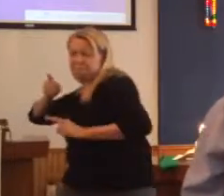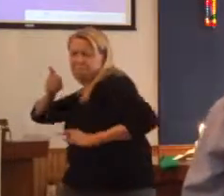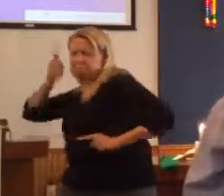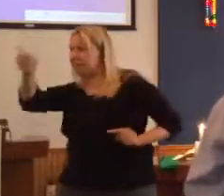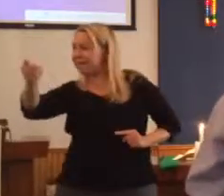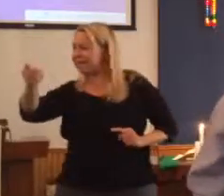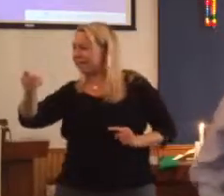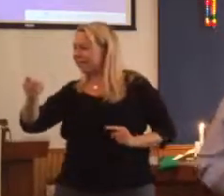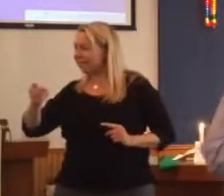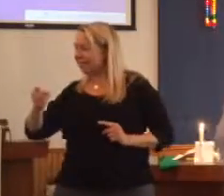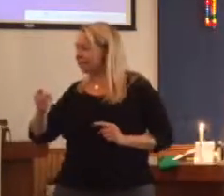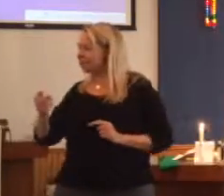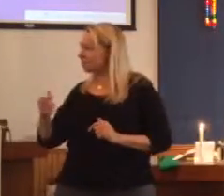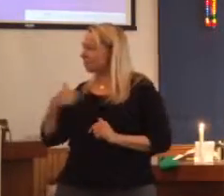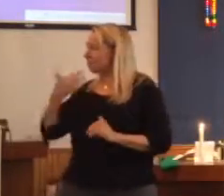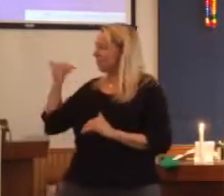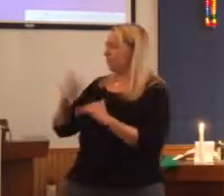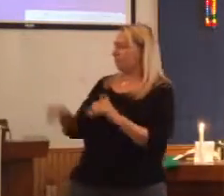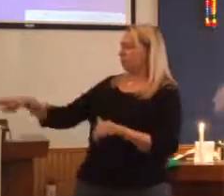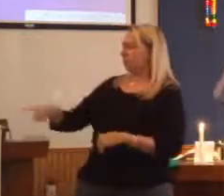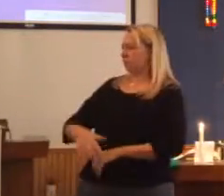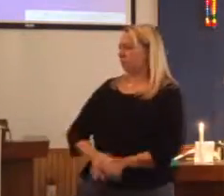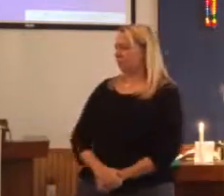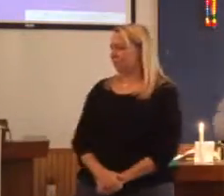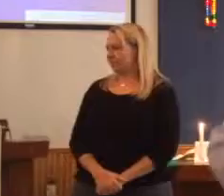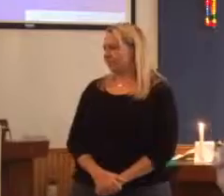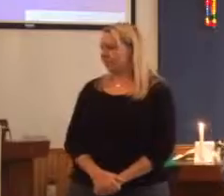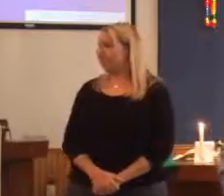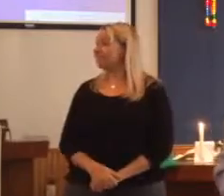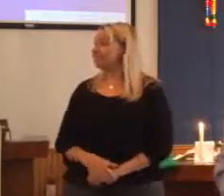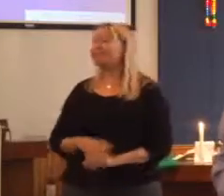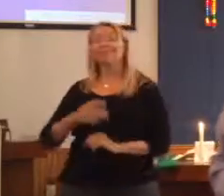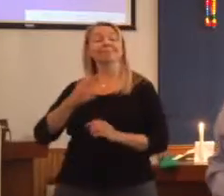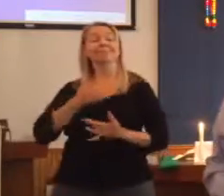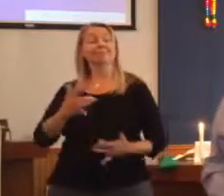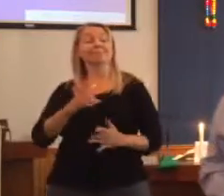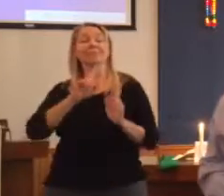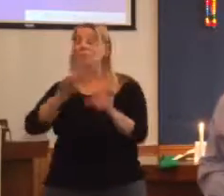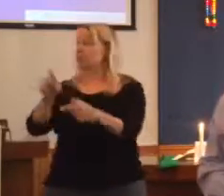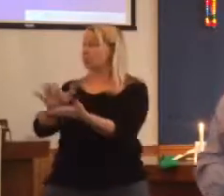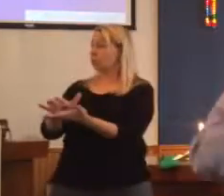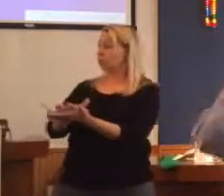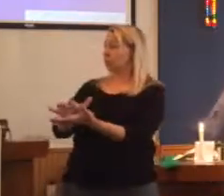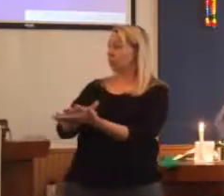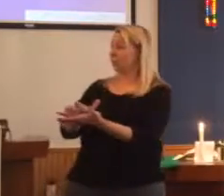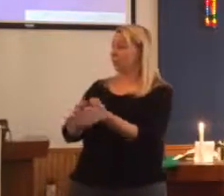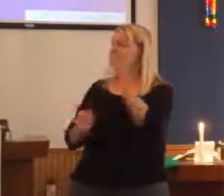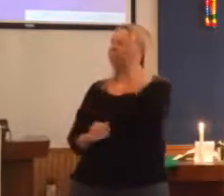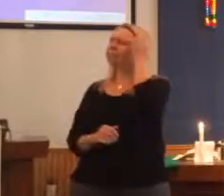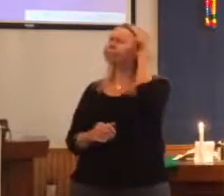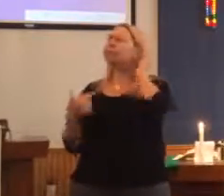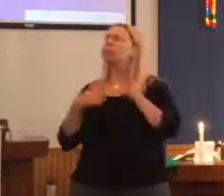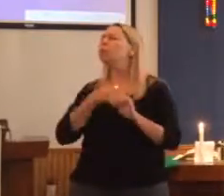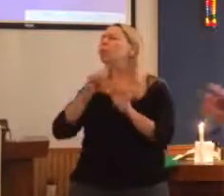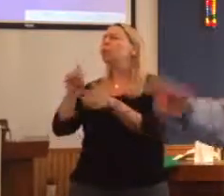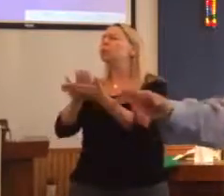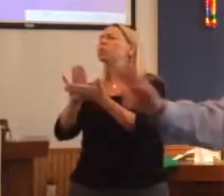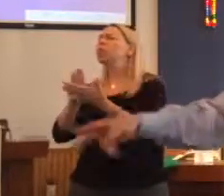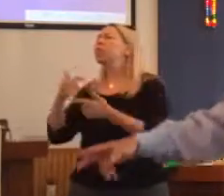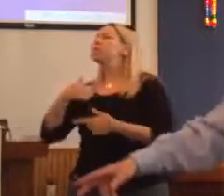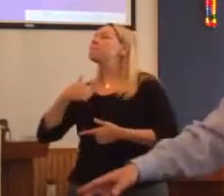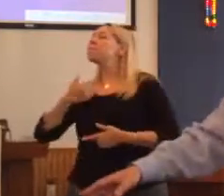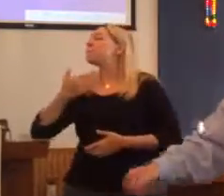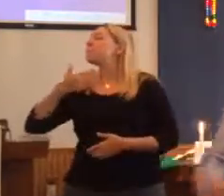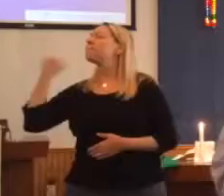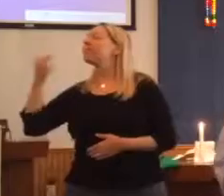accuracy. And then we went to school. We would argue about who got the best grade